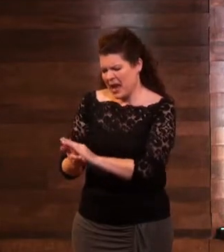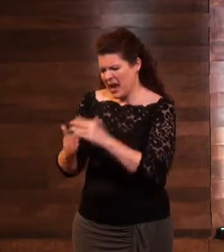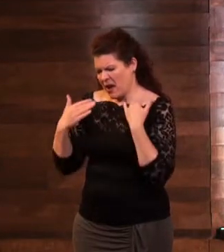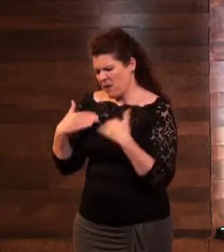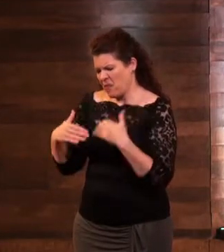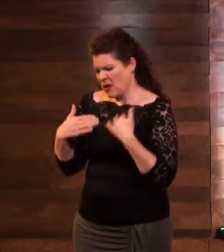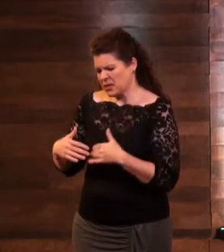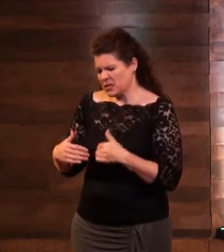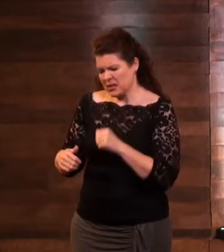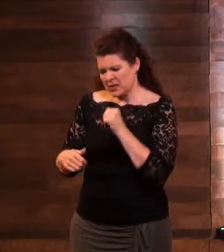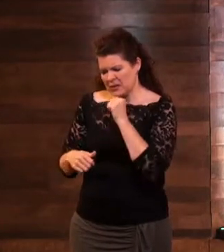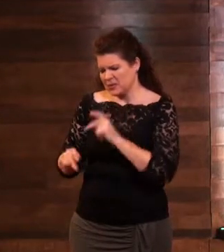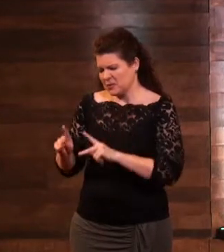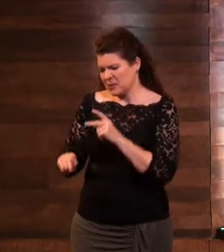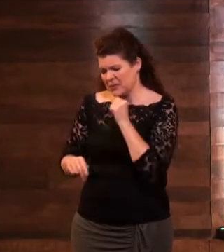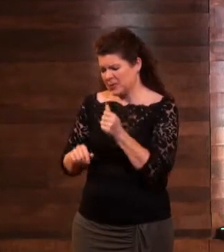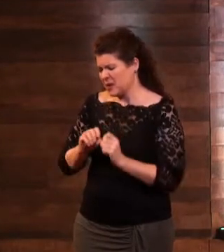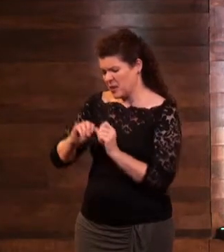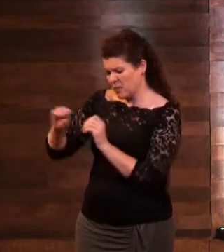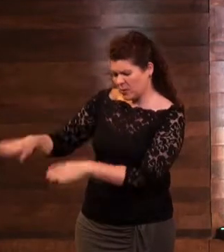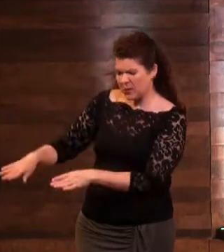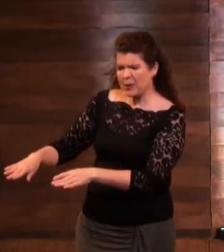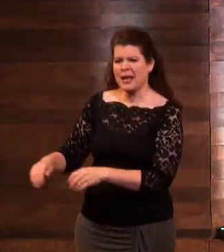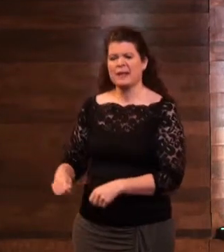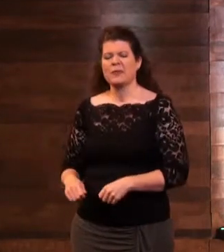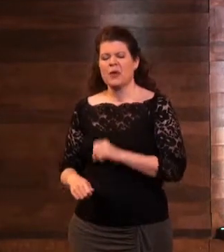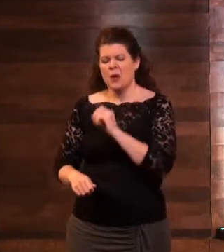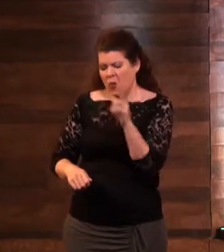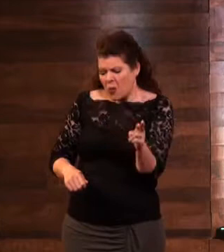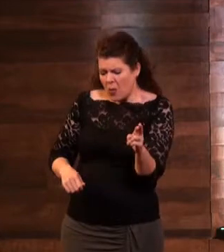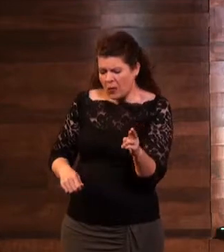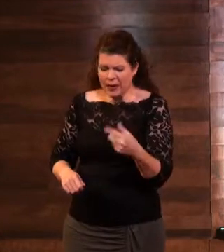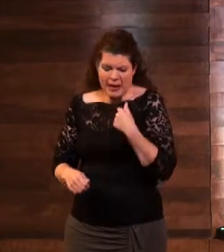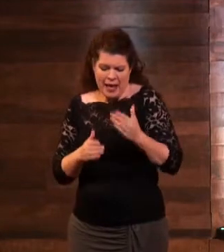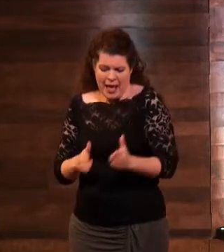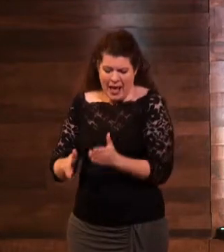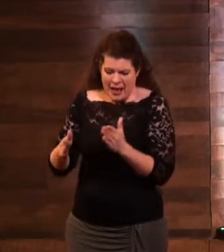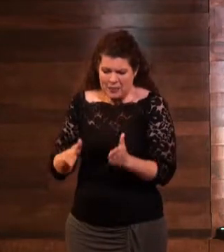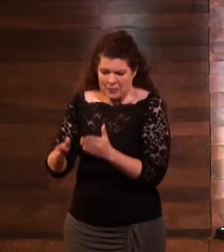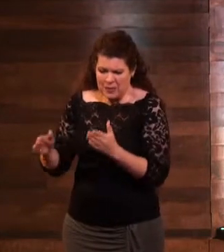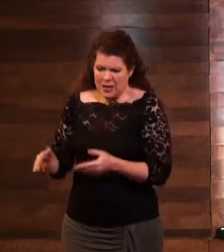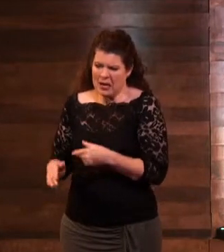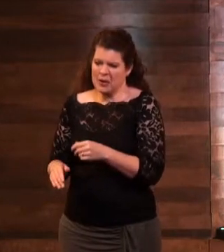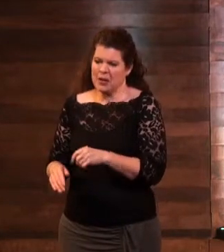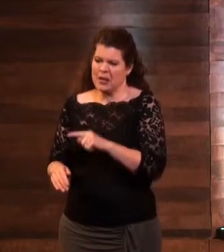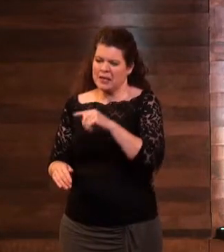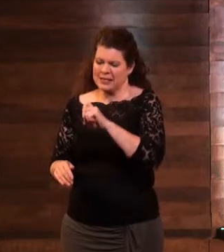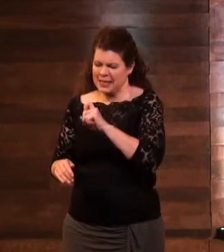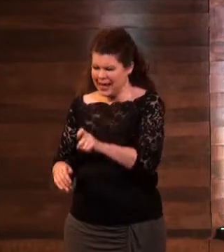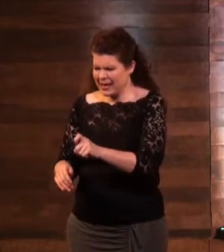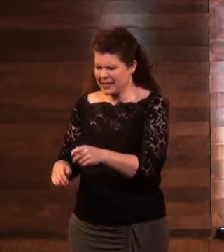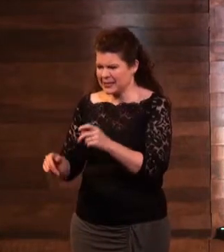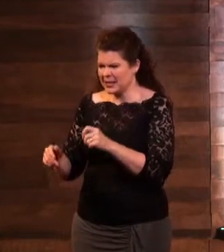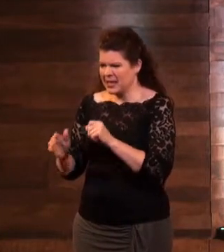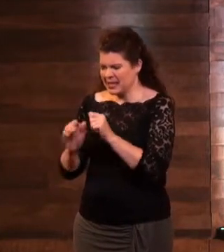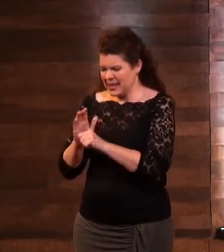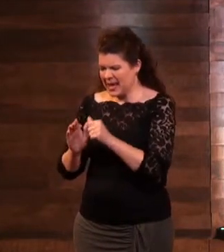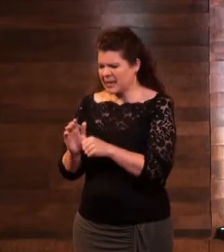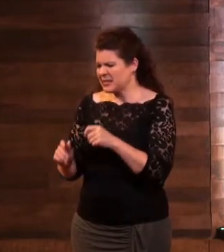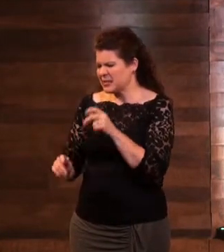hamper. Or all I do is prepare taxes and insurance for people who lie to me about their